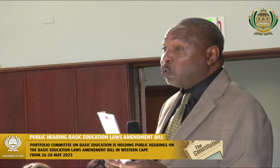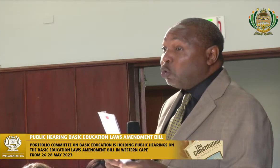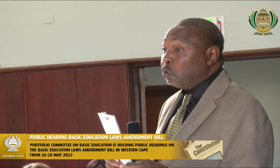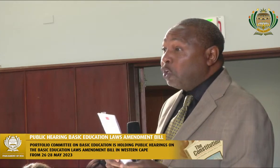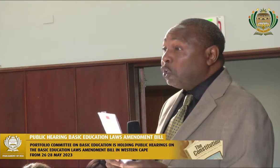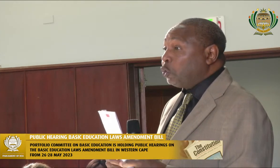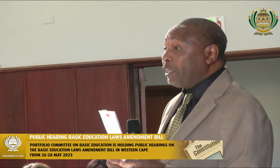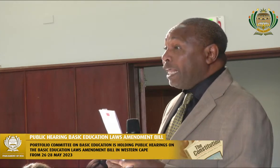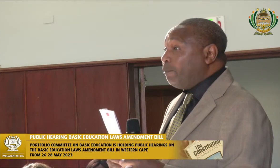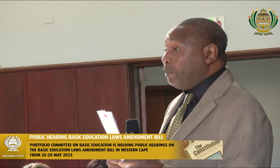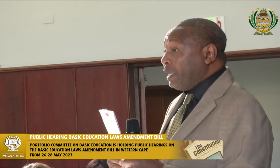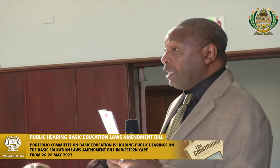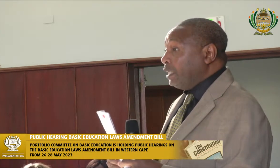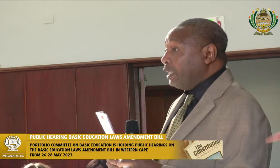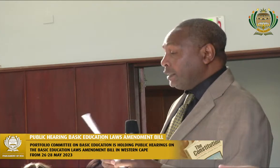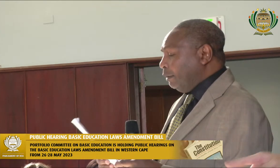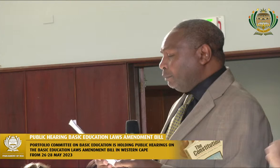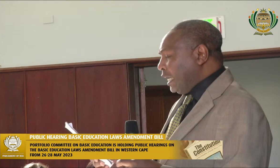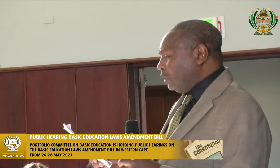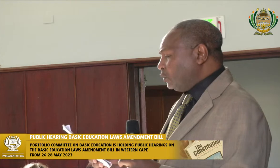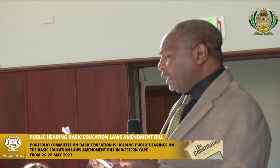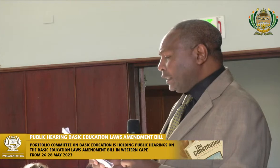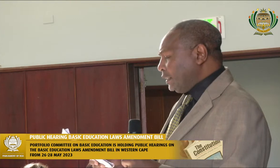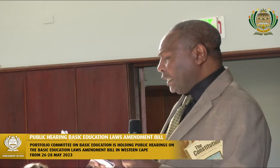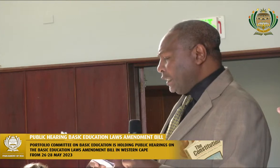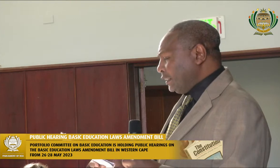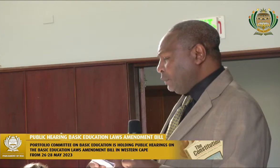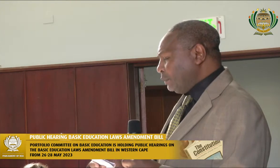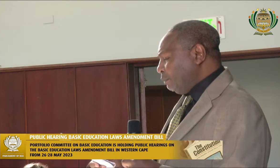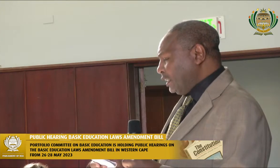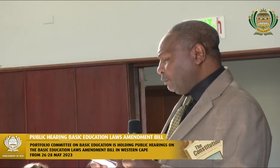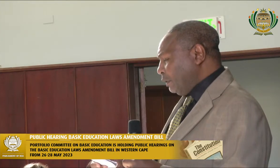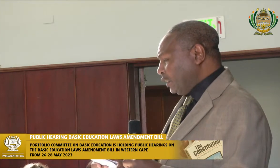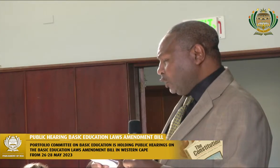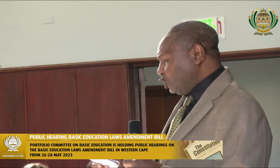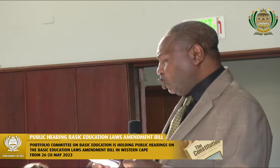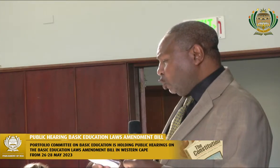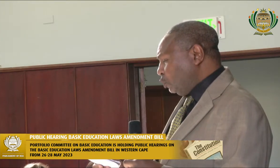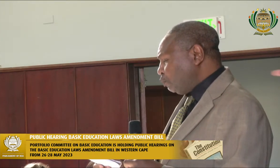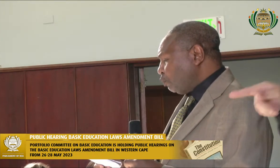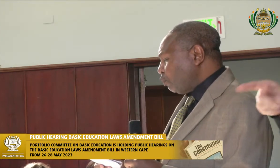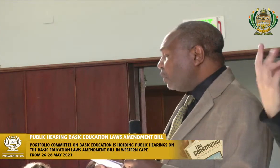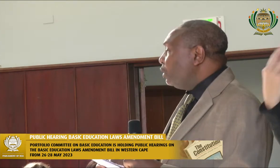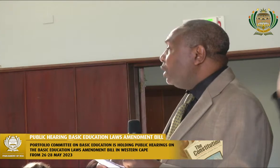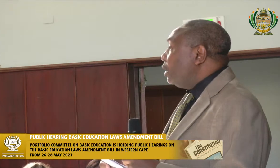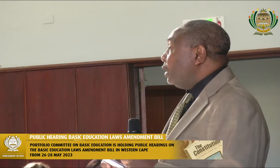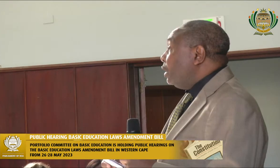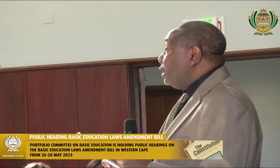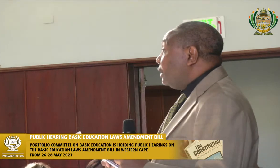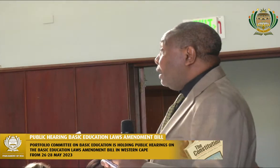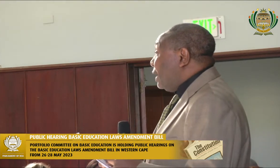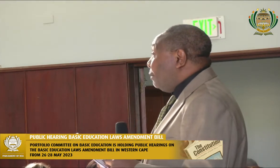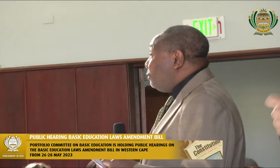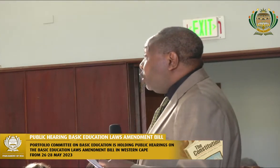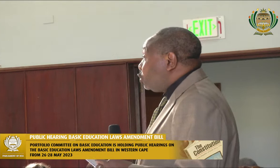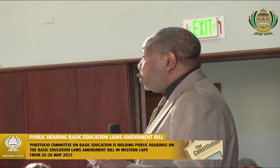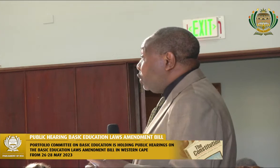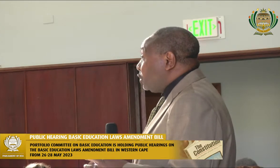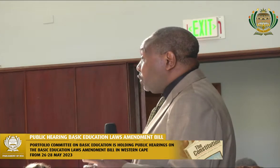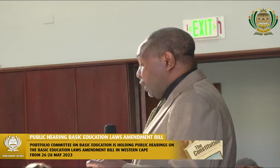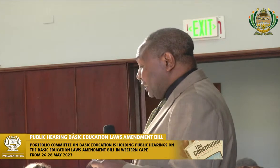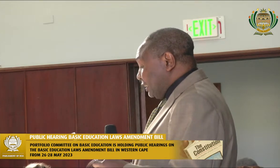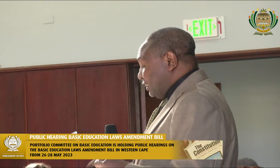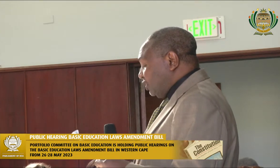irregularities in school, should there be some doubt that there is mismanagement in school. The Bella Bill